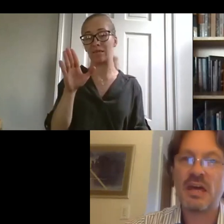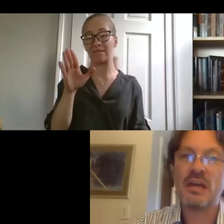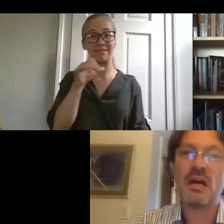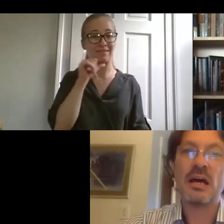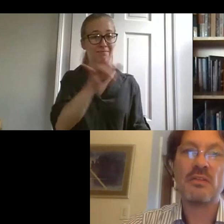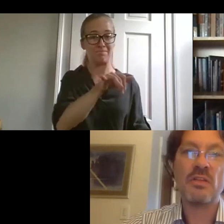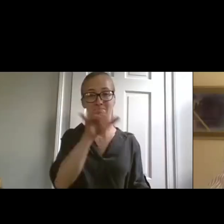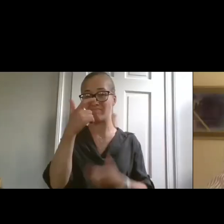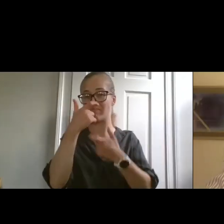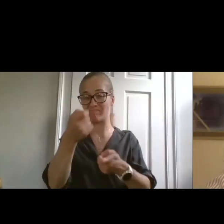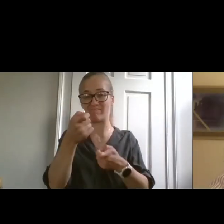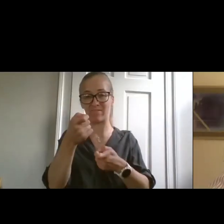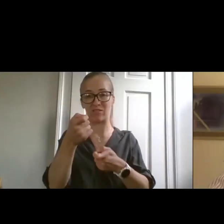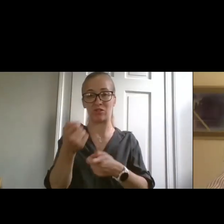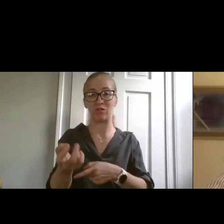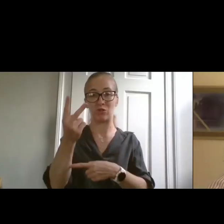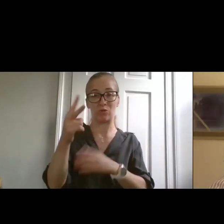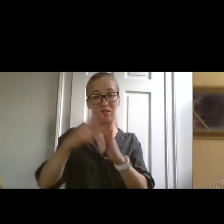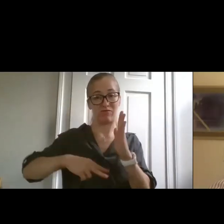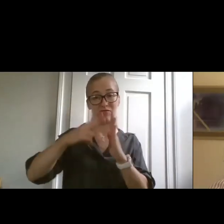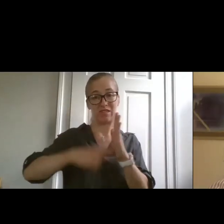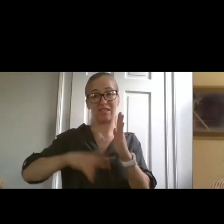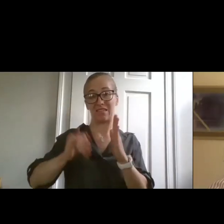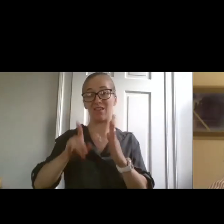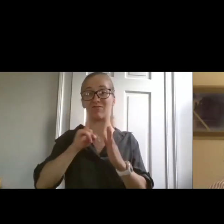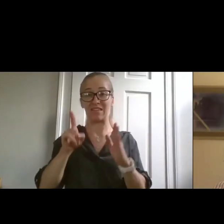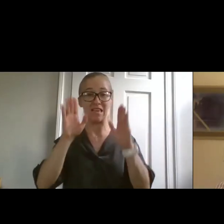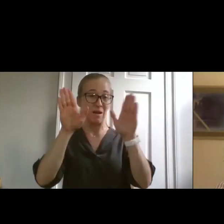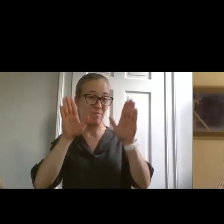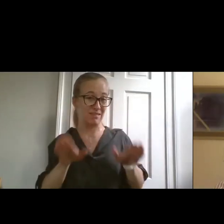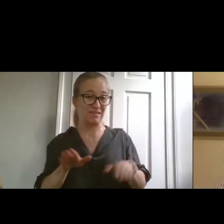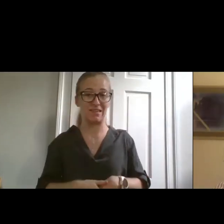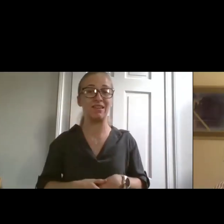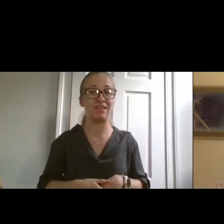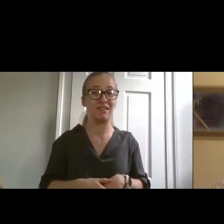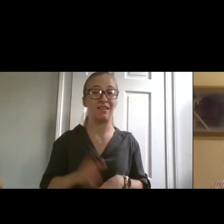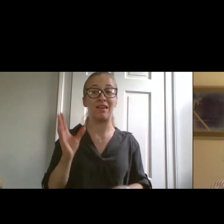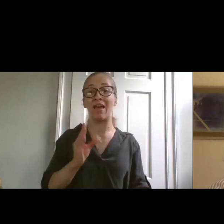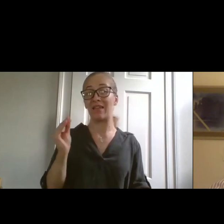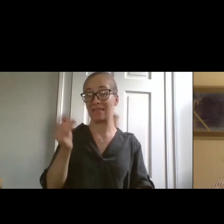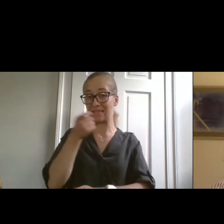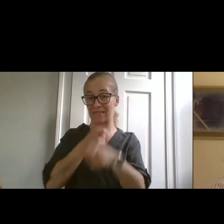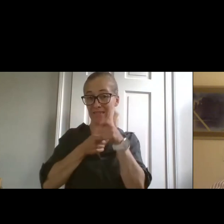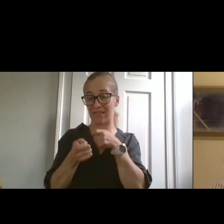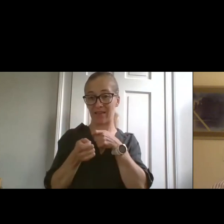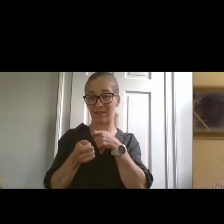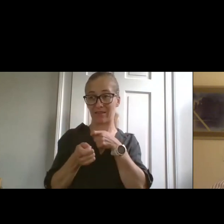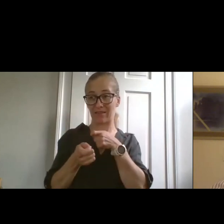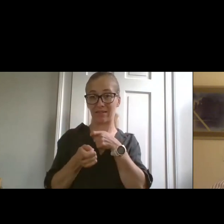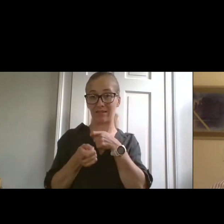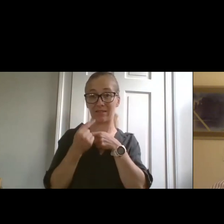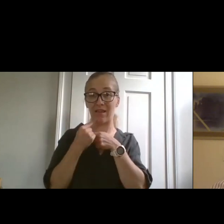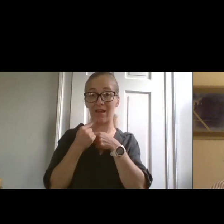interesting than those 2 readings, which were absolutely magnificent. And instead just